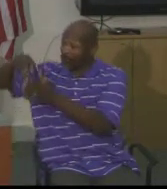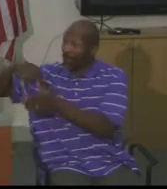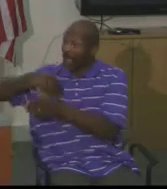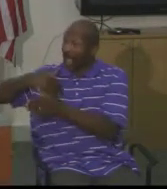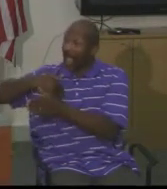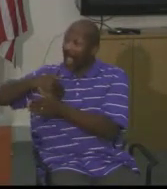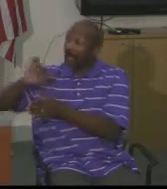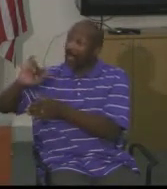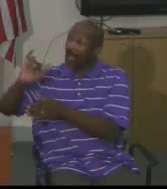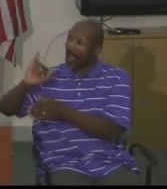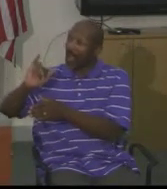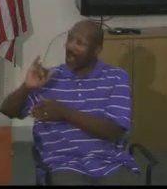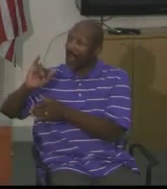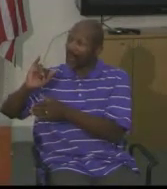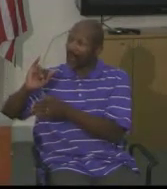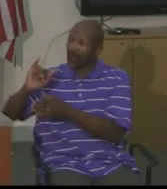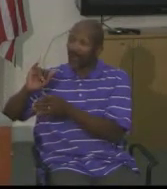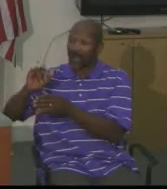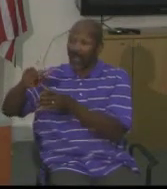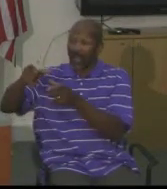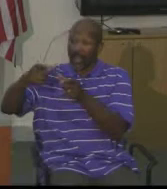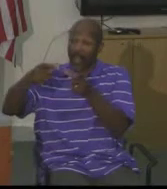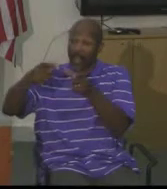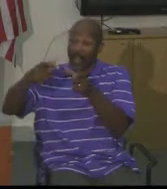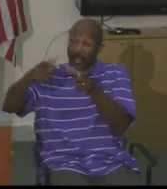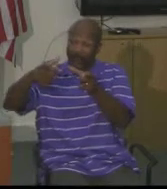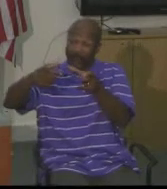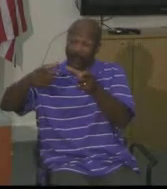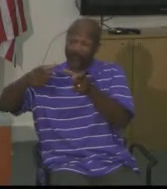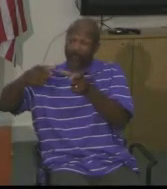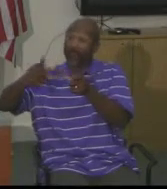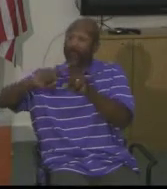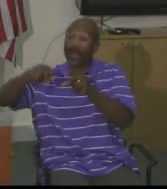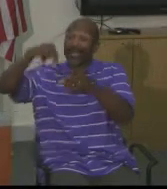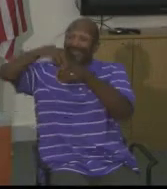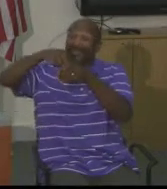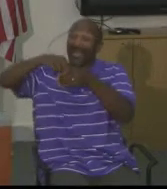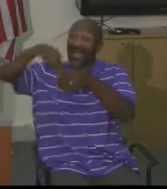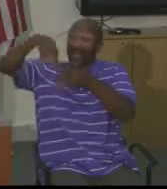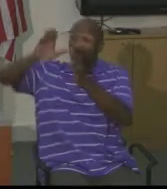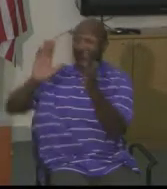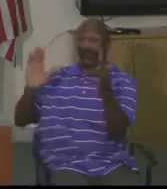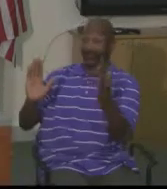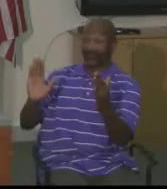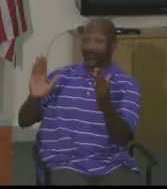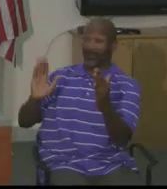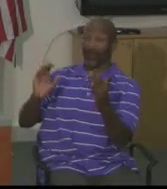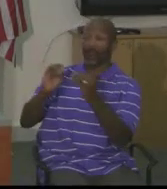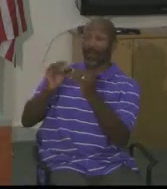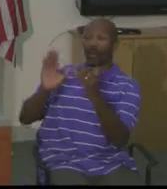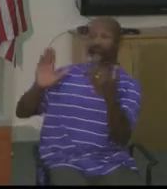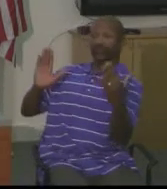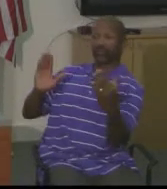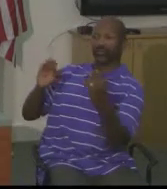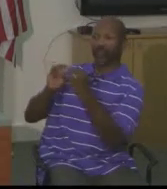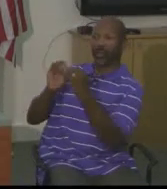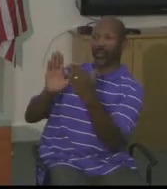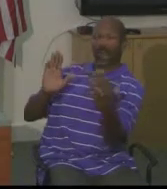with a short but a fat cabinet, and this connector comes out and makes an